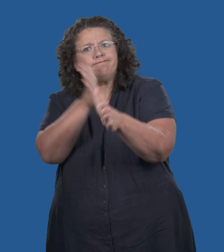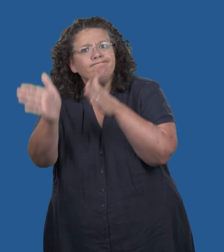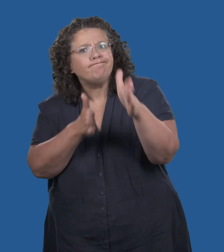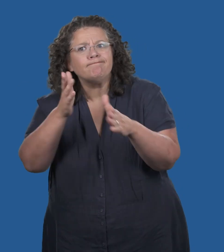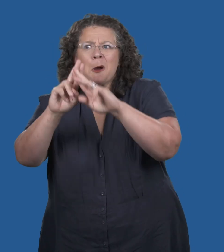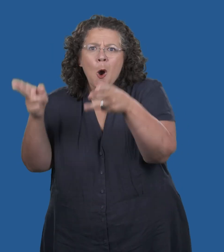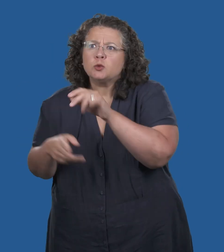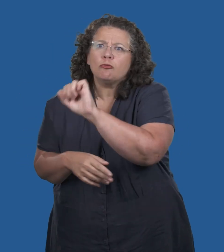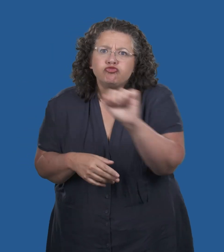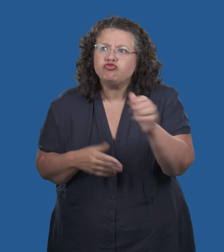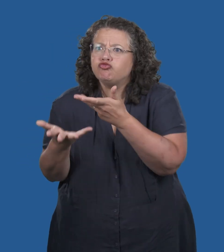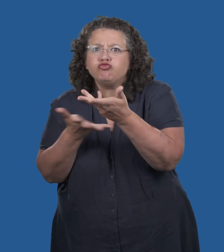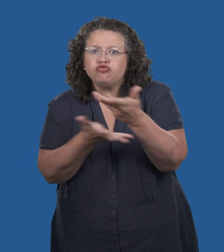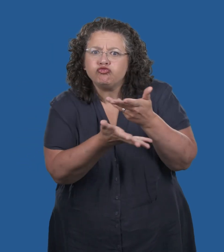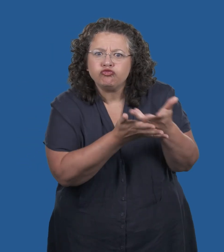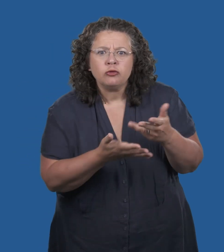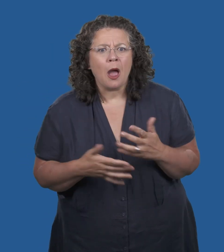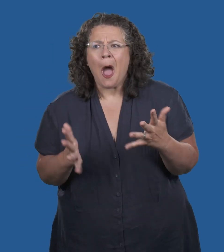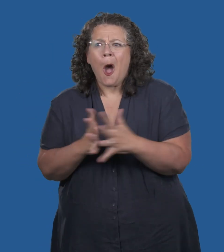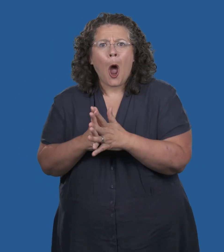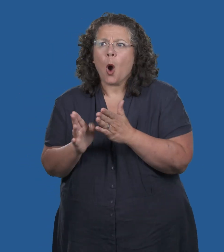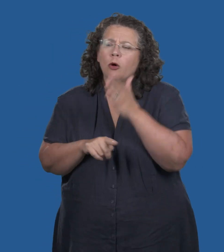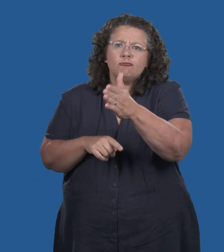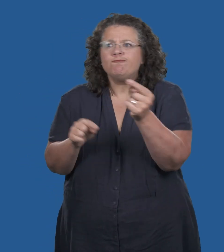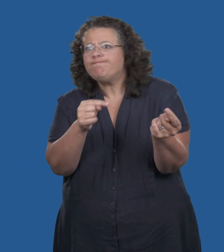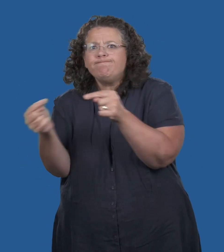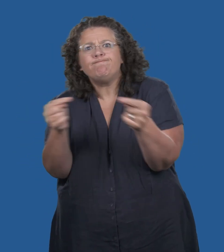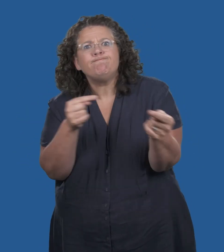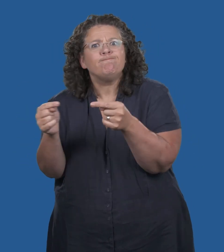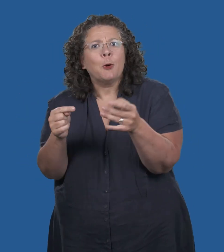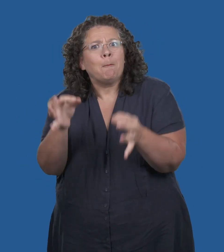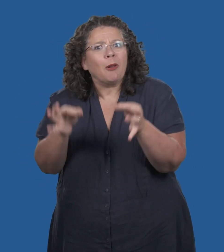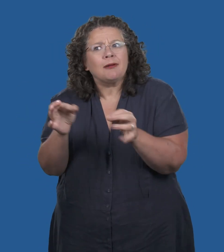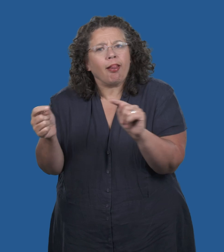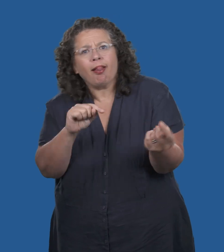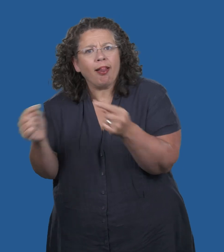get around her ward, to canvass and attend political hustings.